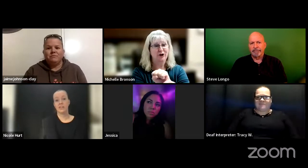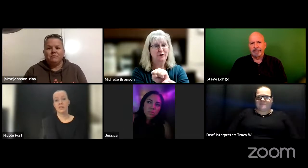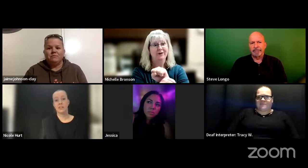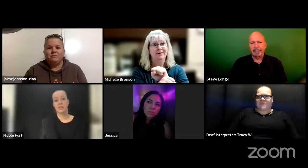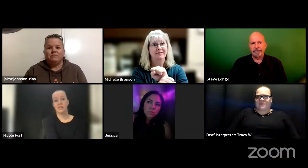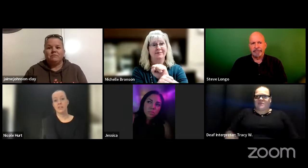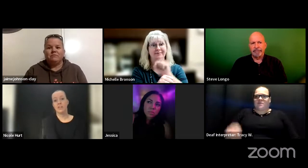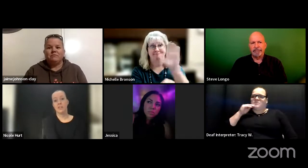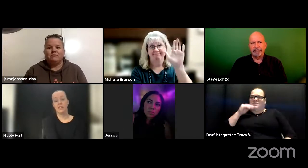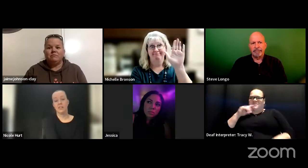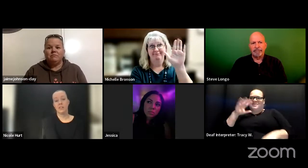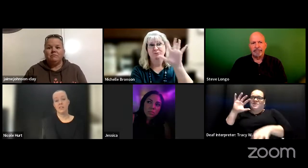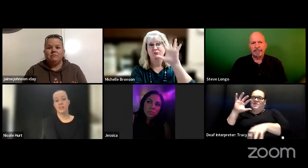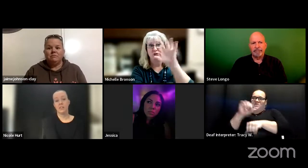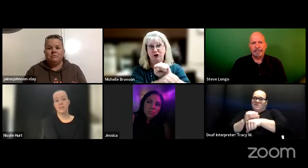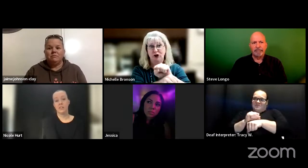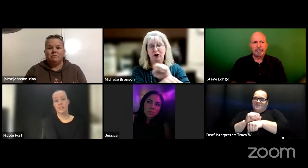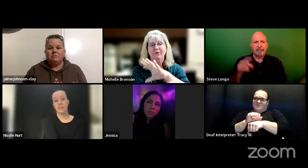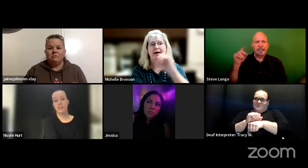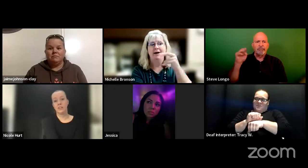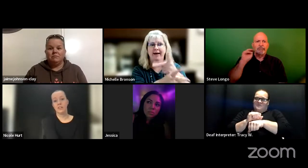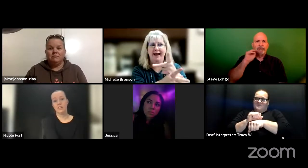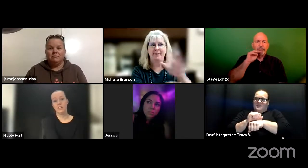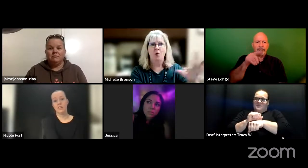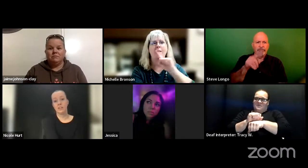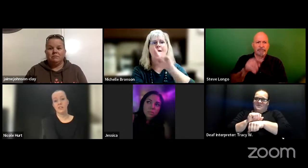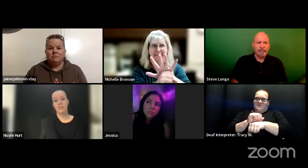through. Michelle's saying yes.